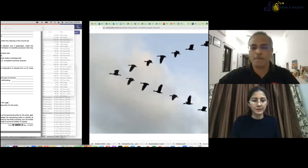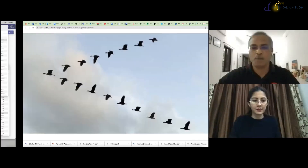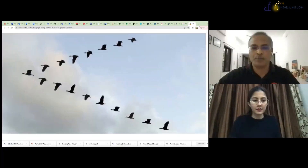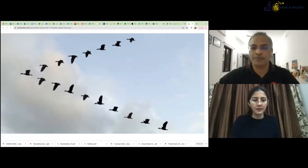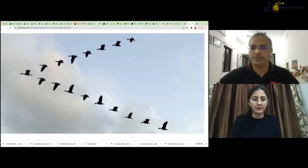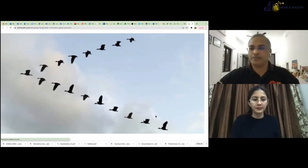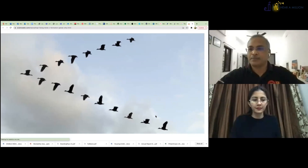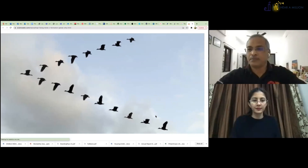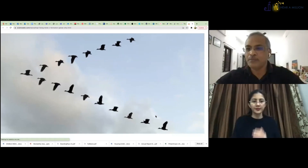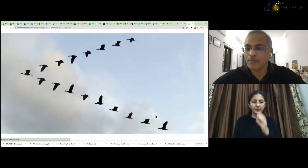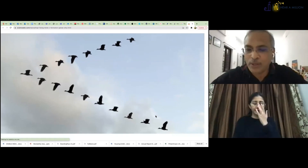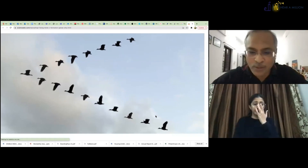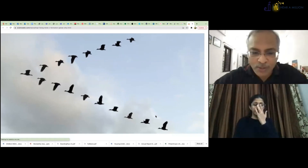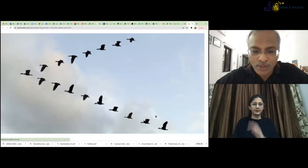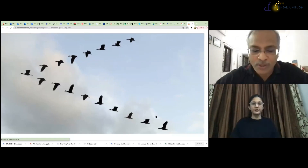Yeah.